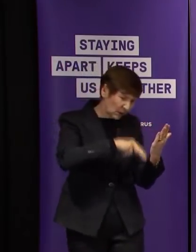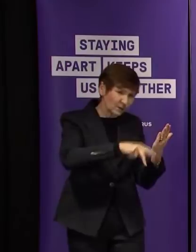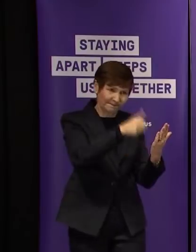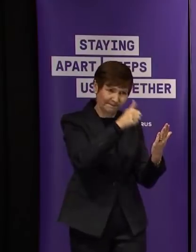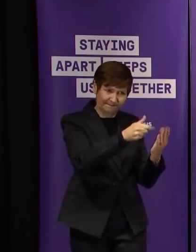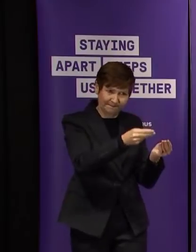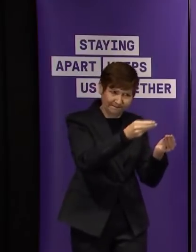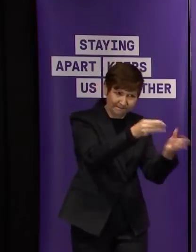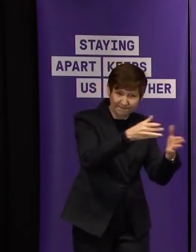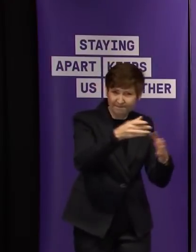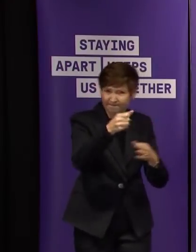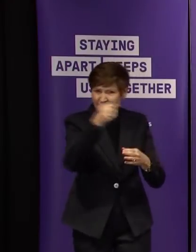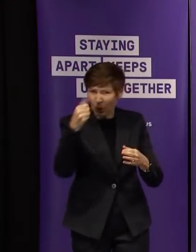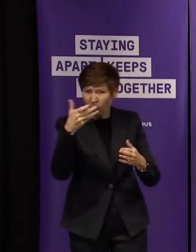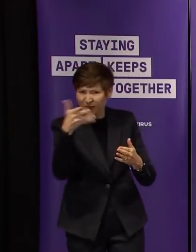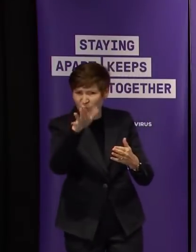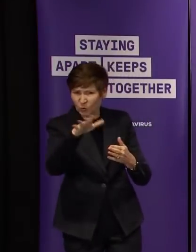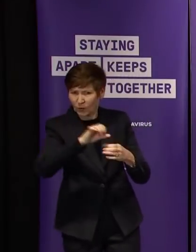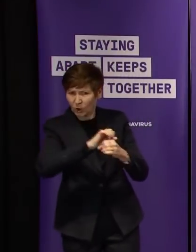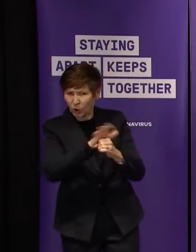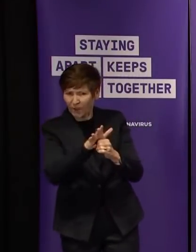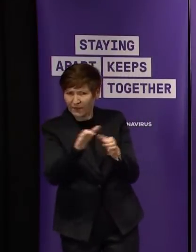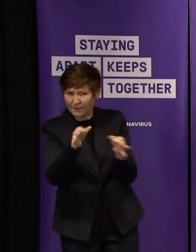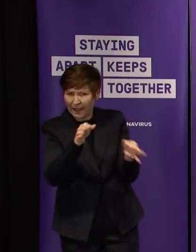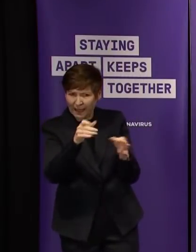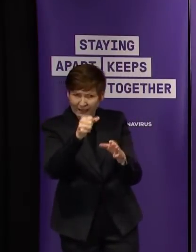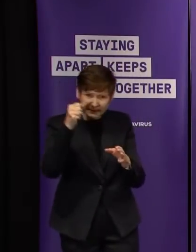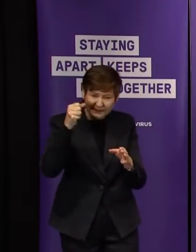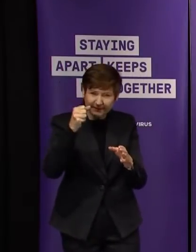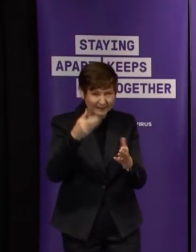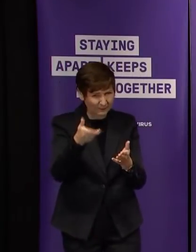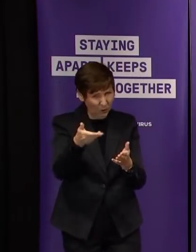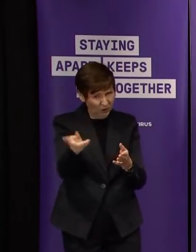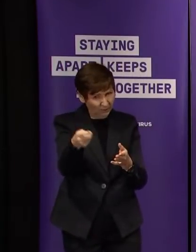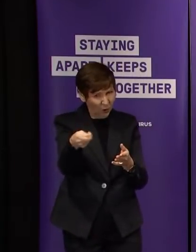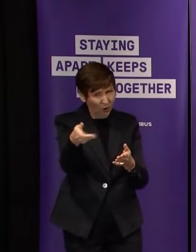the change in workplaces has been really significant. I think